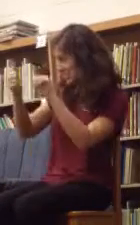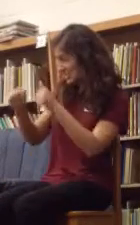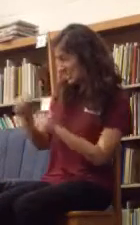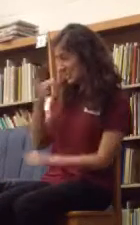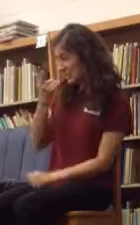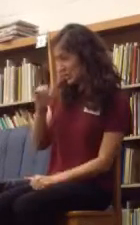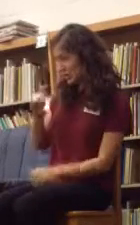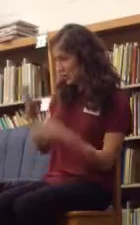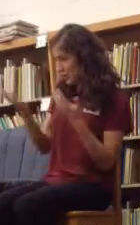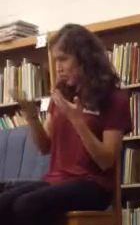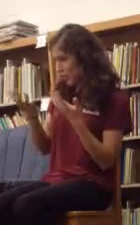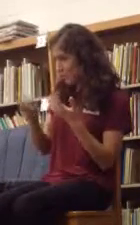they? Everybody.